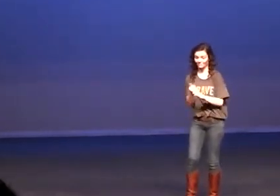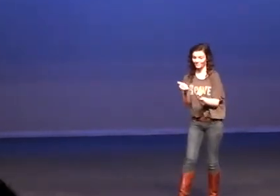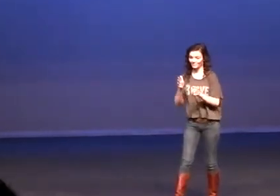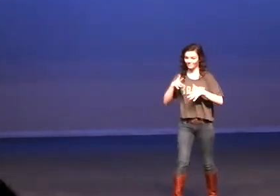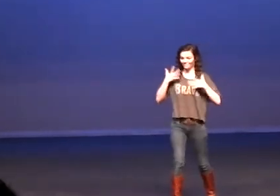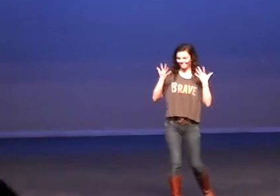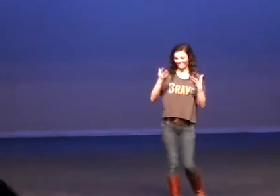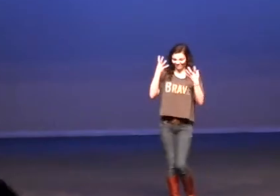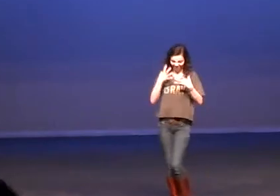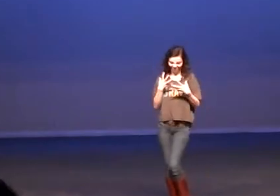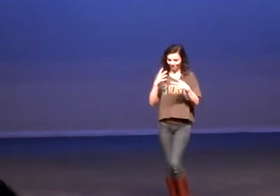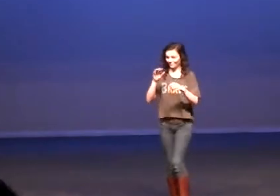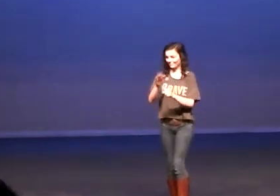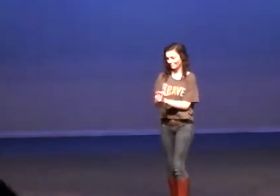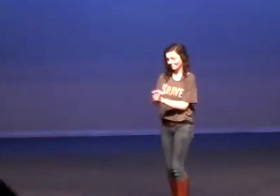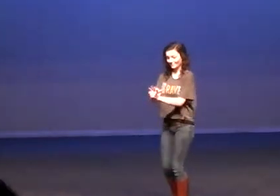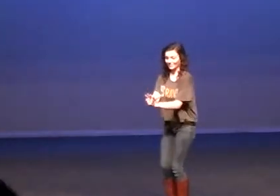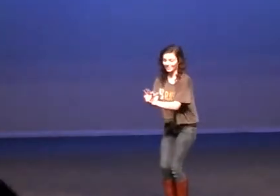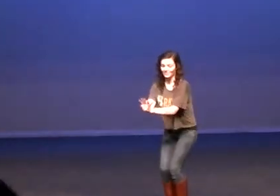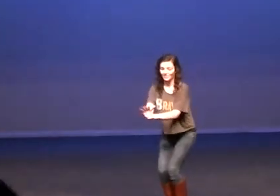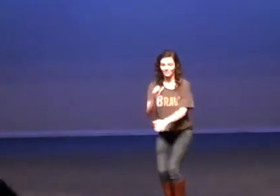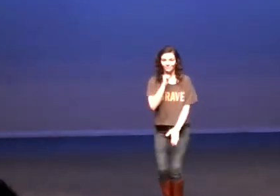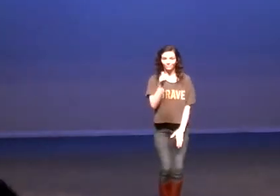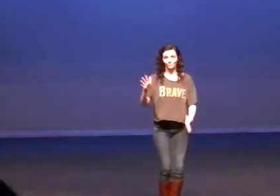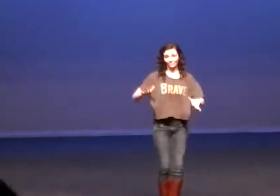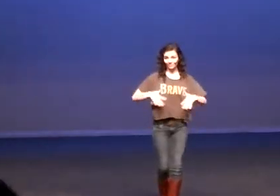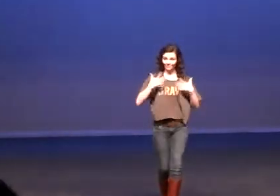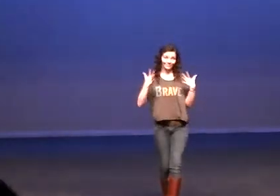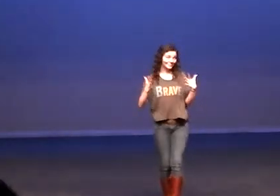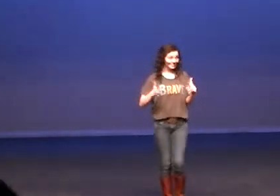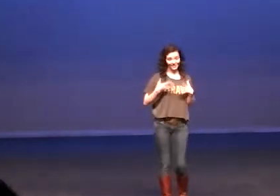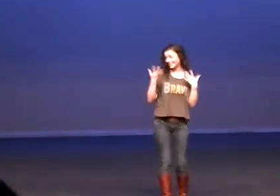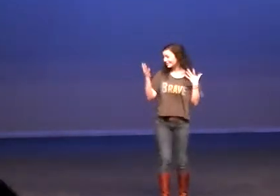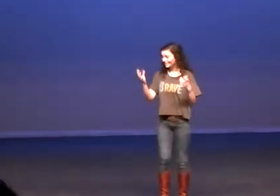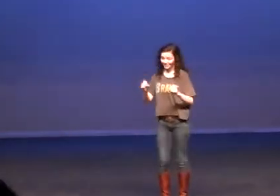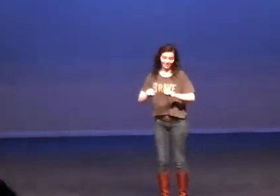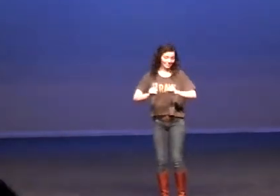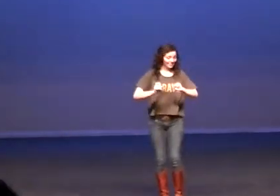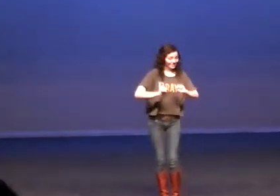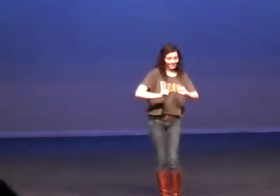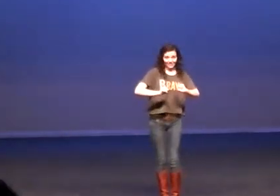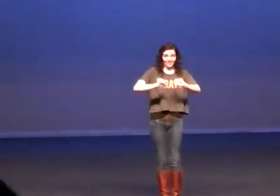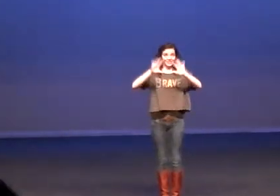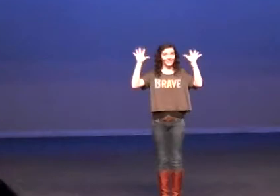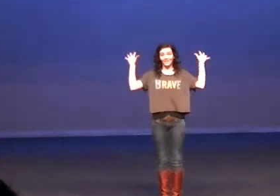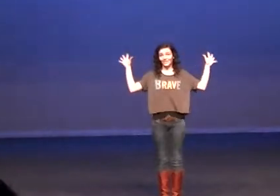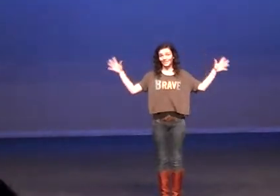just give Get to the inside and hold the sunlight, sometimes the shadow ends